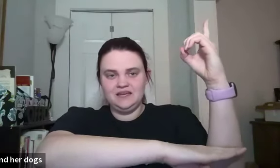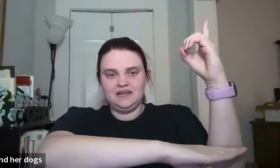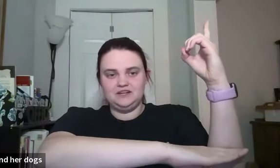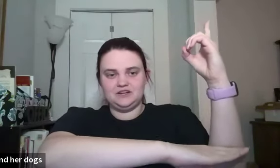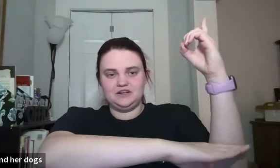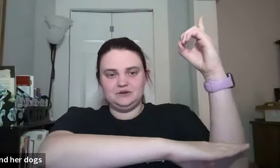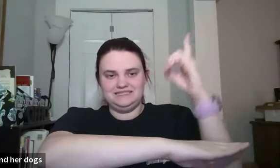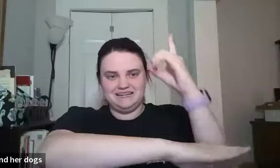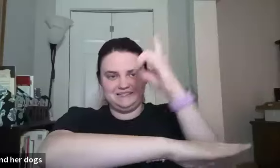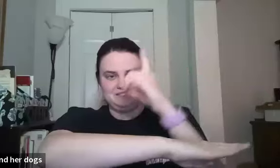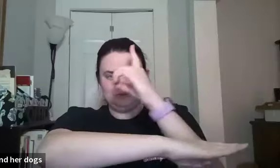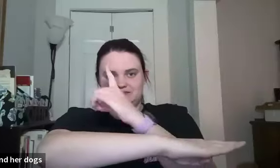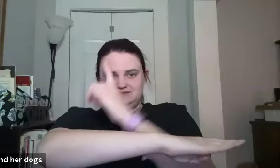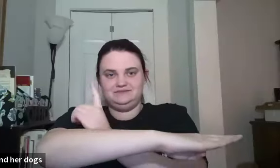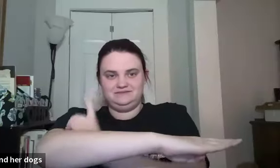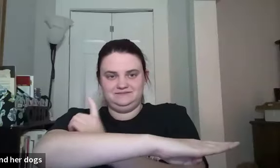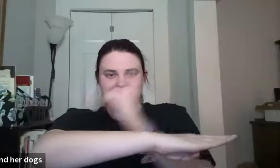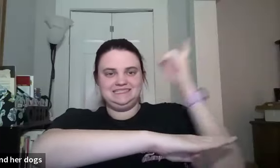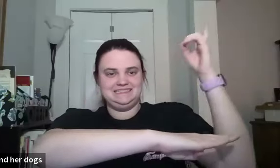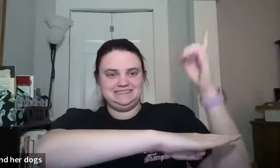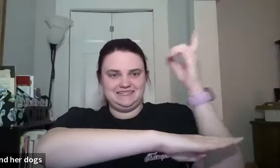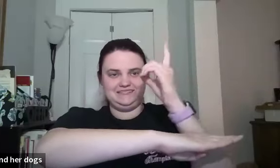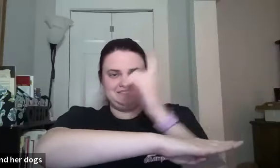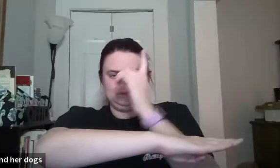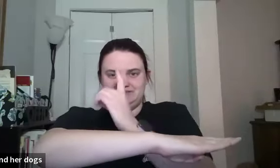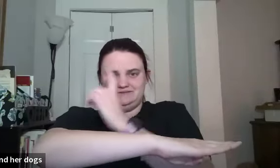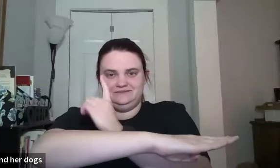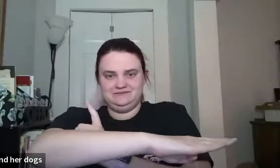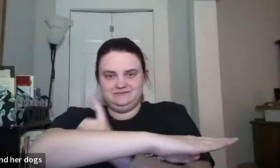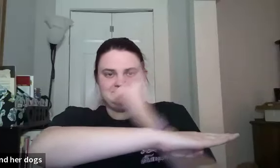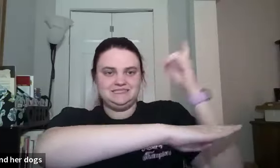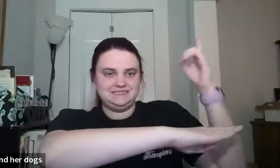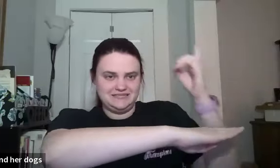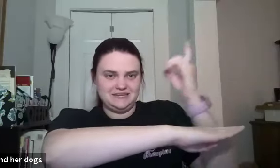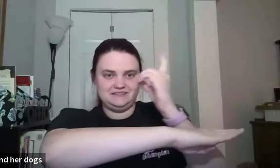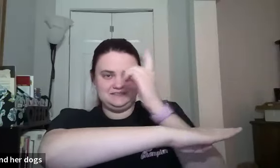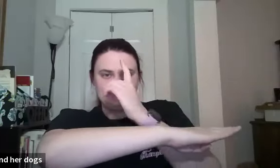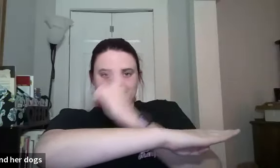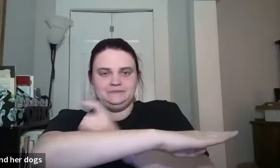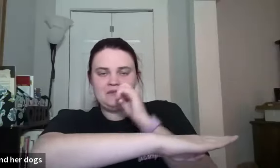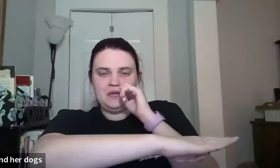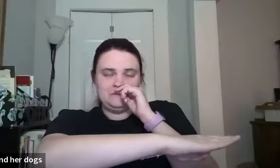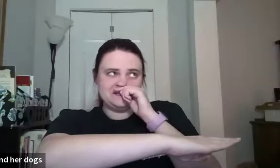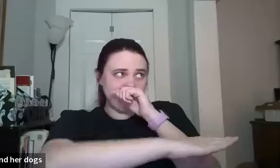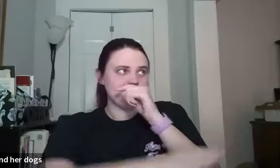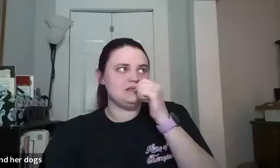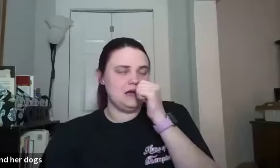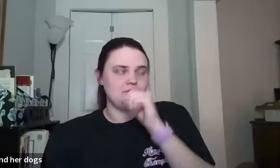and you're going to go dinosaur, dinosaur, dinosaur. There's not really